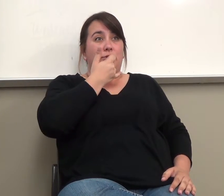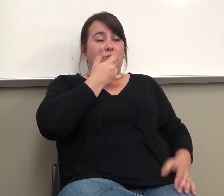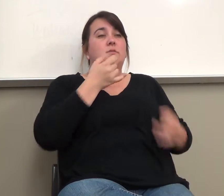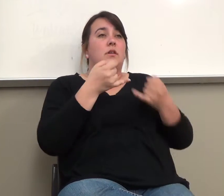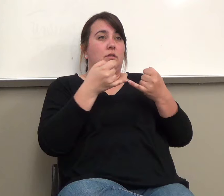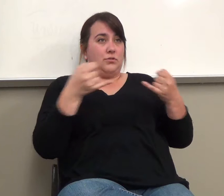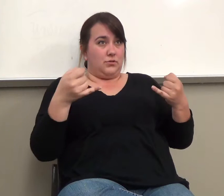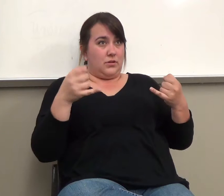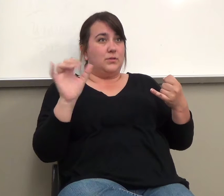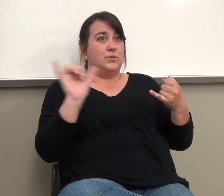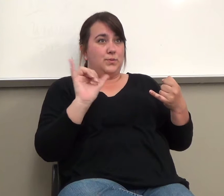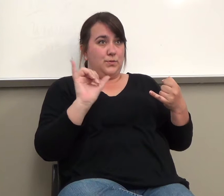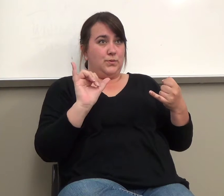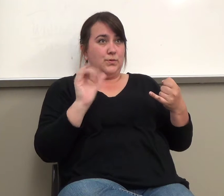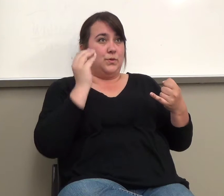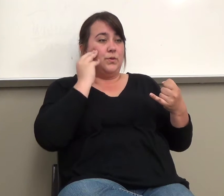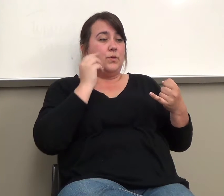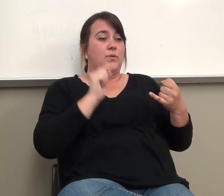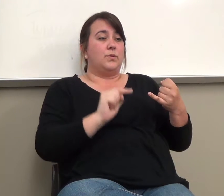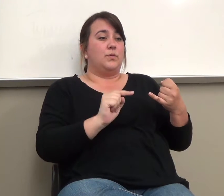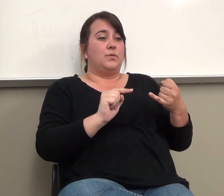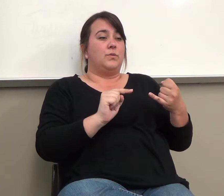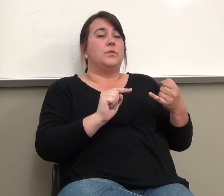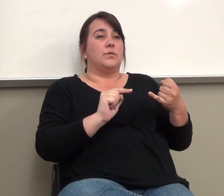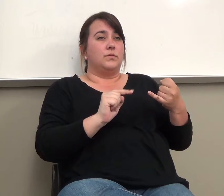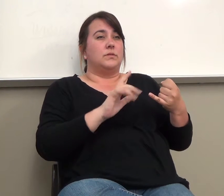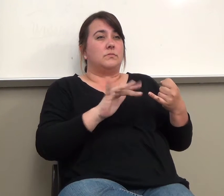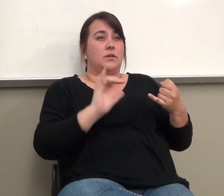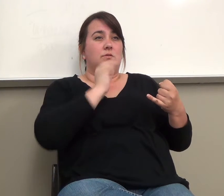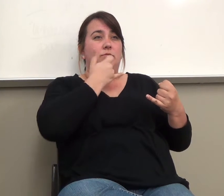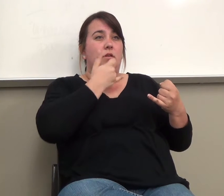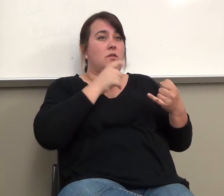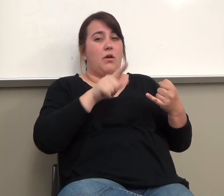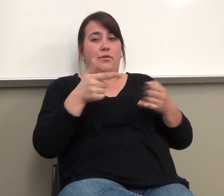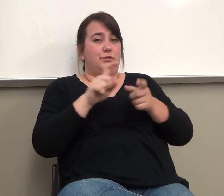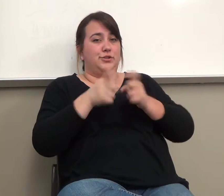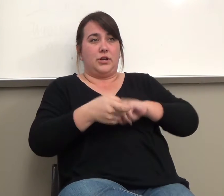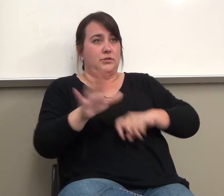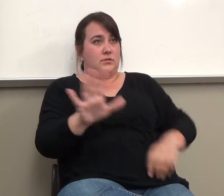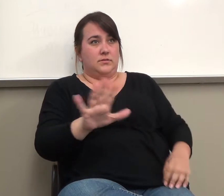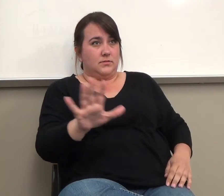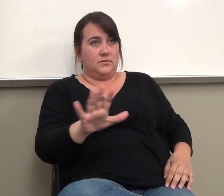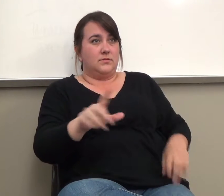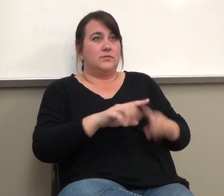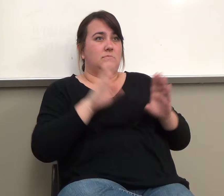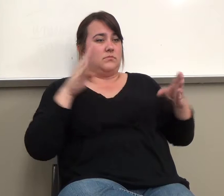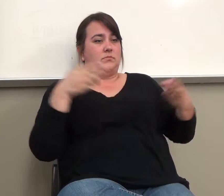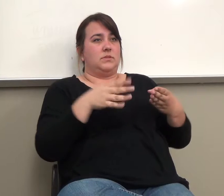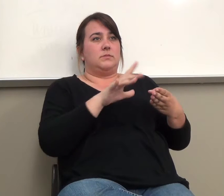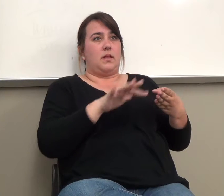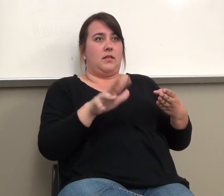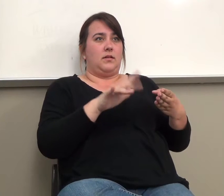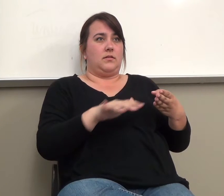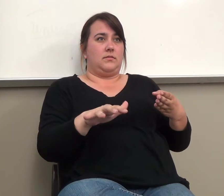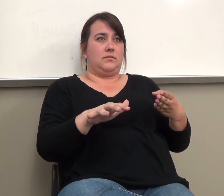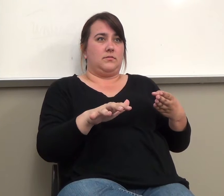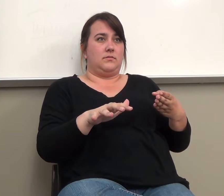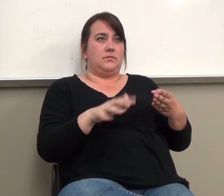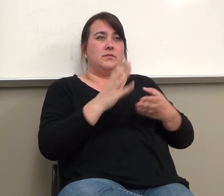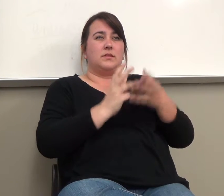can tell which don't change. In other words, don't make any other changes. A lot of people try to do things like take the apostrophe